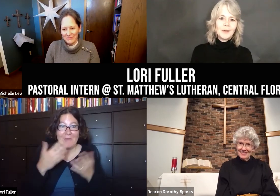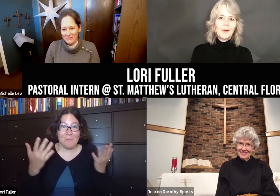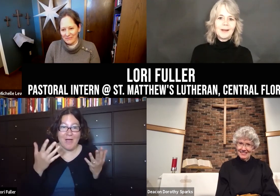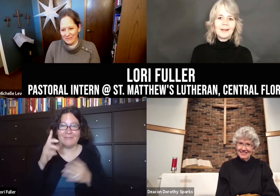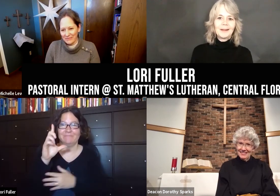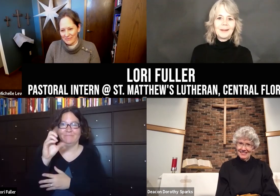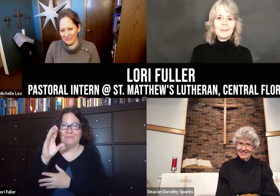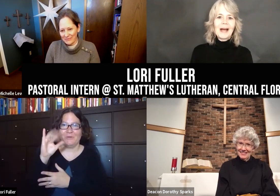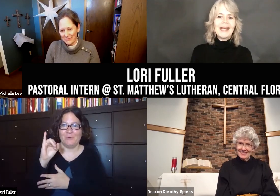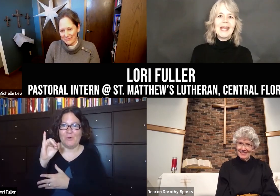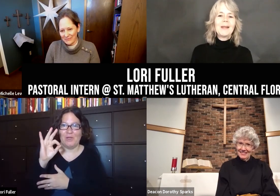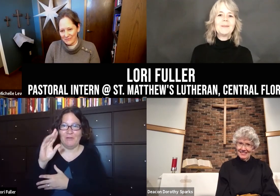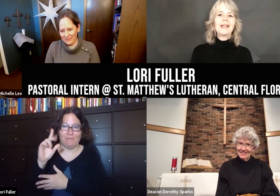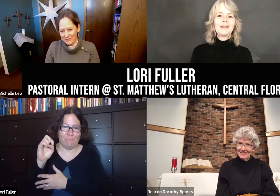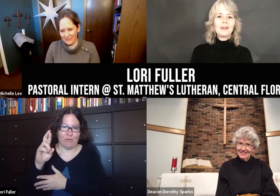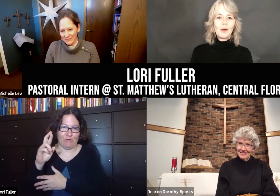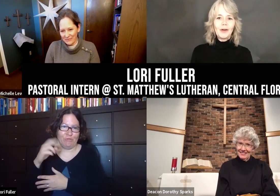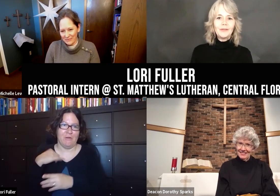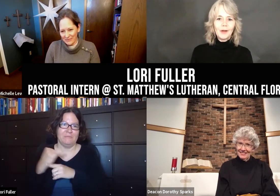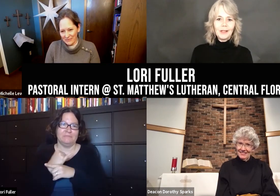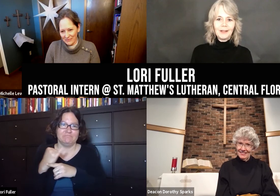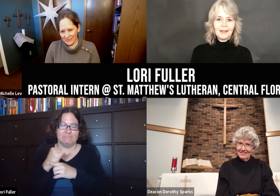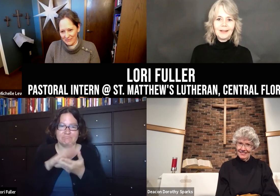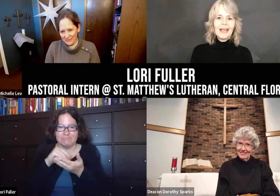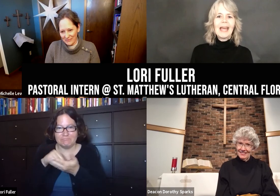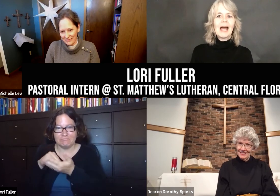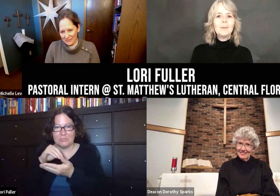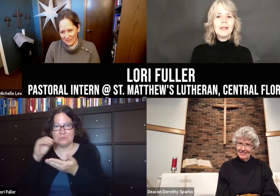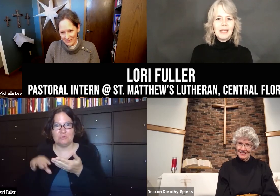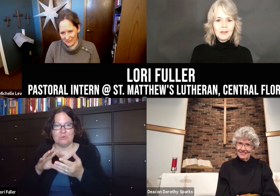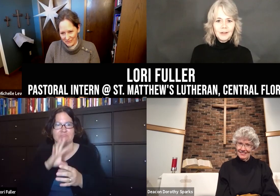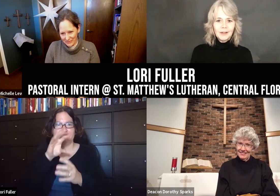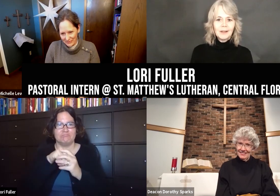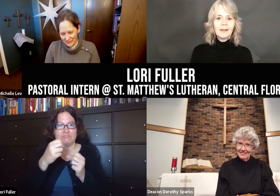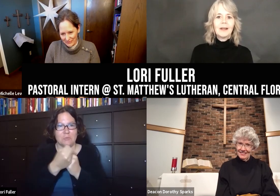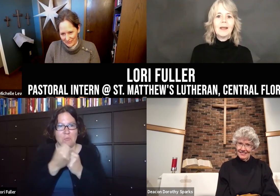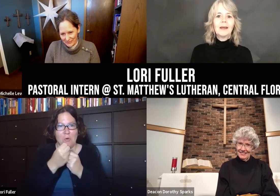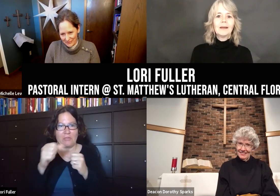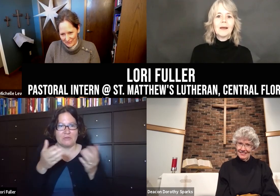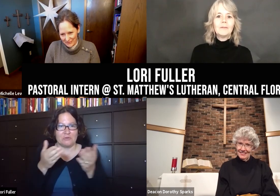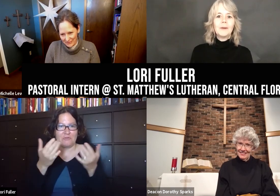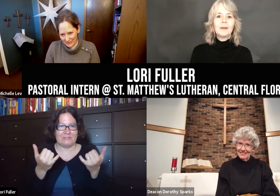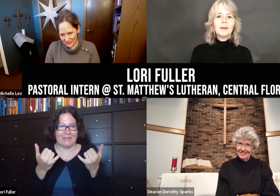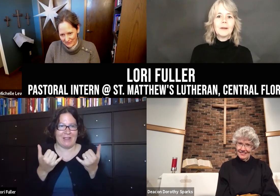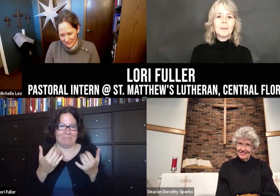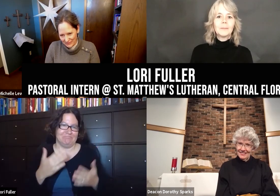welcome, everyone. My name is Lori Fuller, and I'm an intern, and